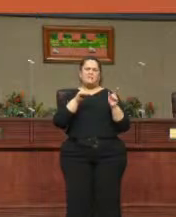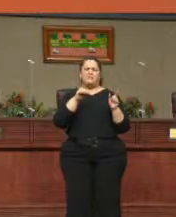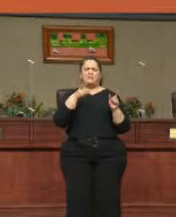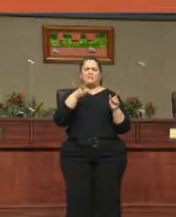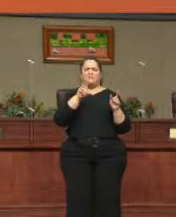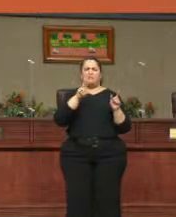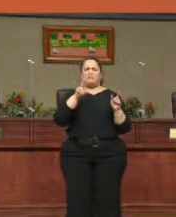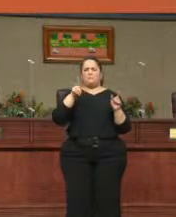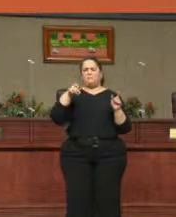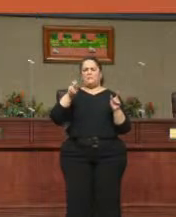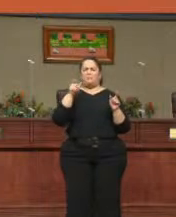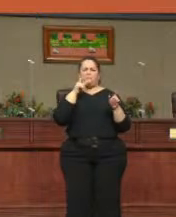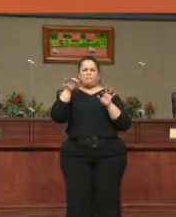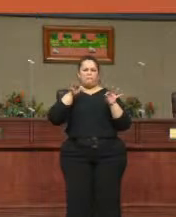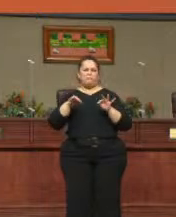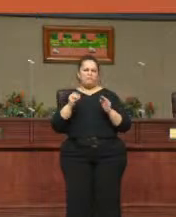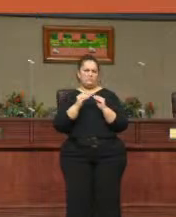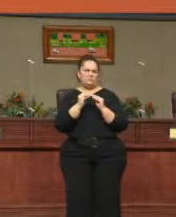also about that.